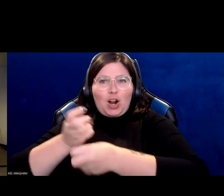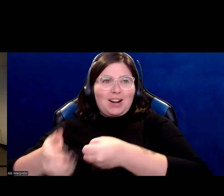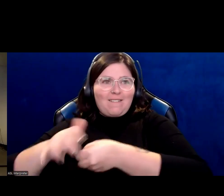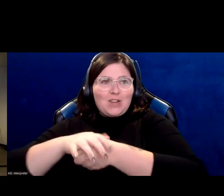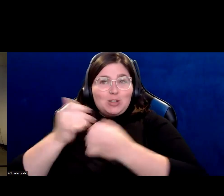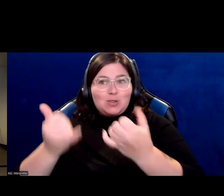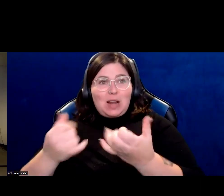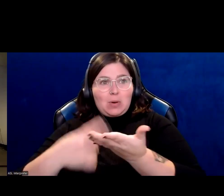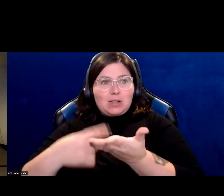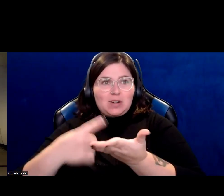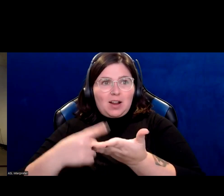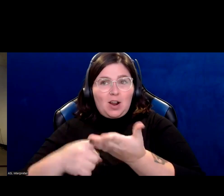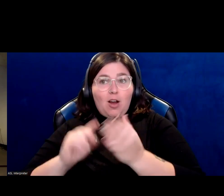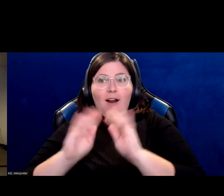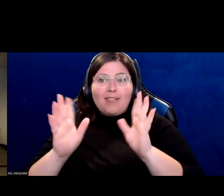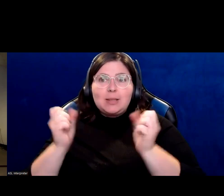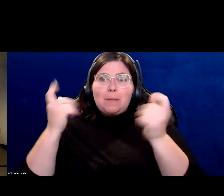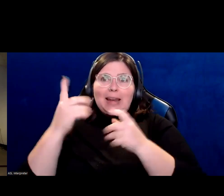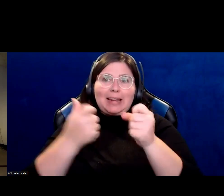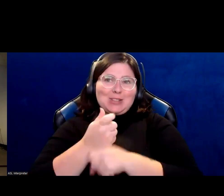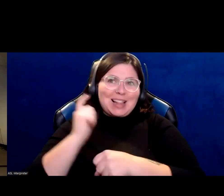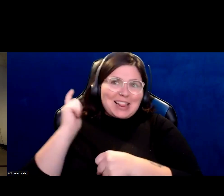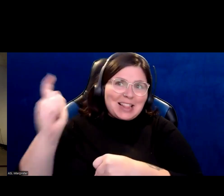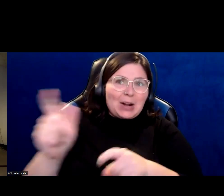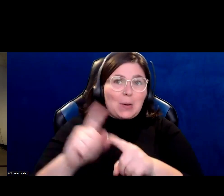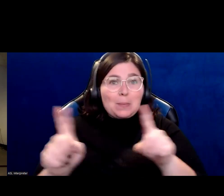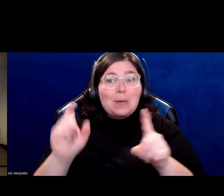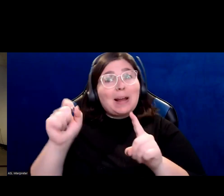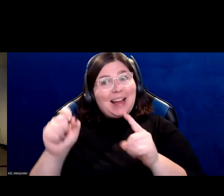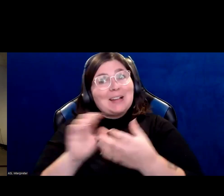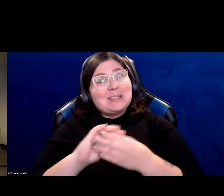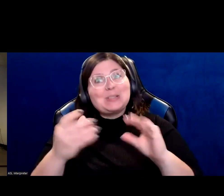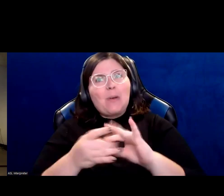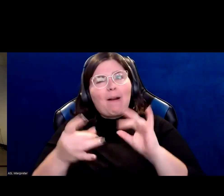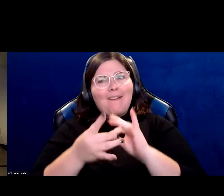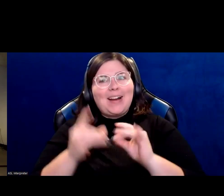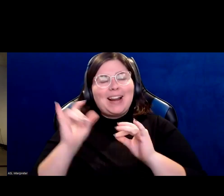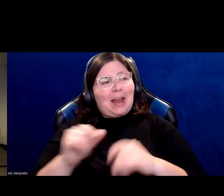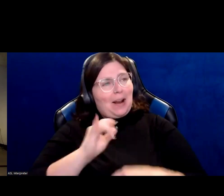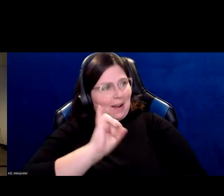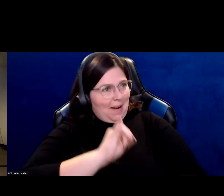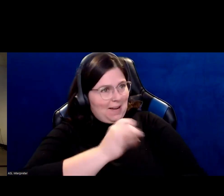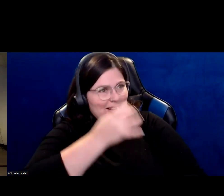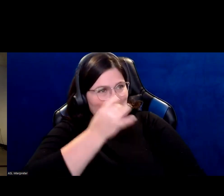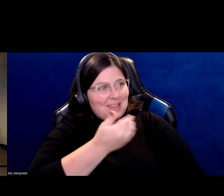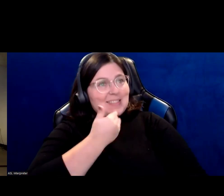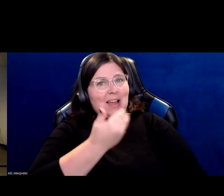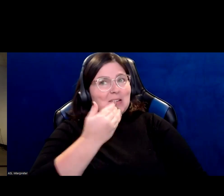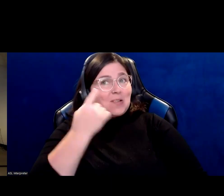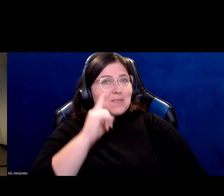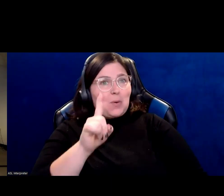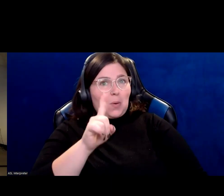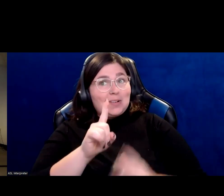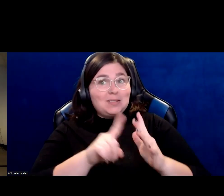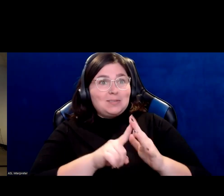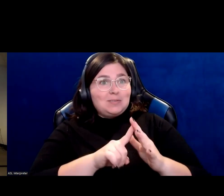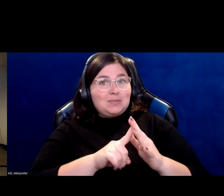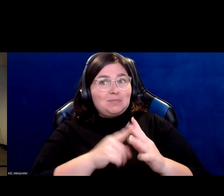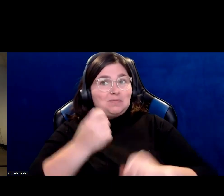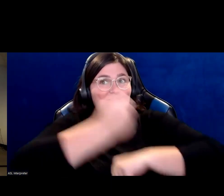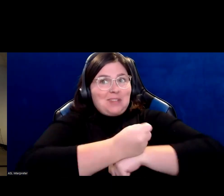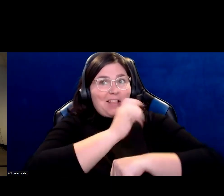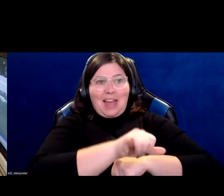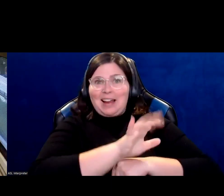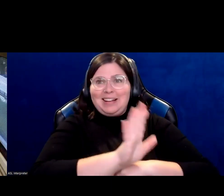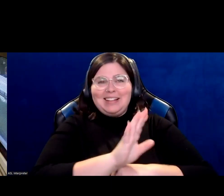talking obviously many years after that, but yeah, there's a story to that. Interesting. Thank you for shutting that down. Yeah, I'm going to be And the